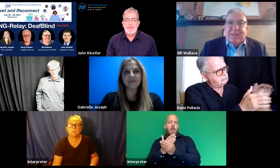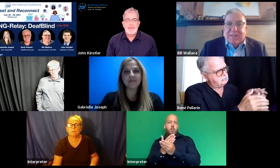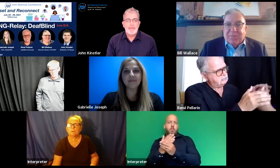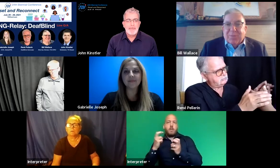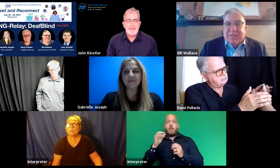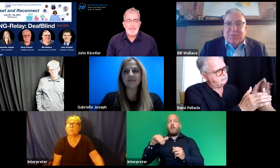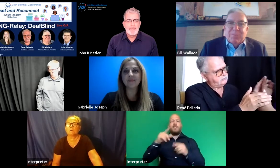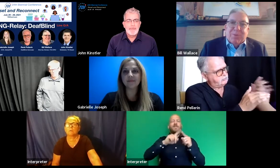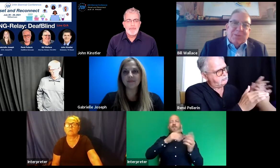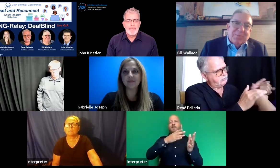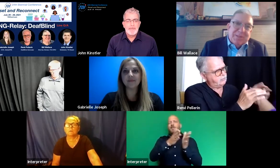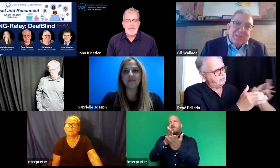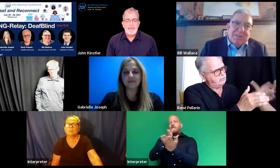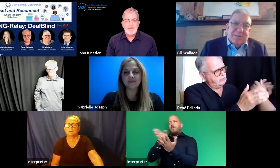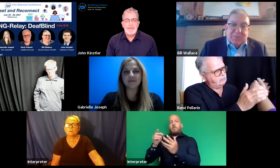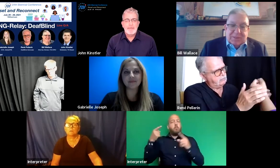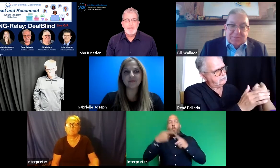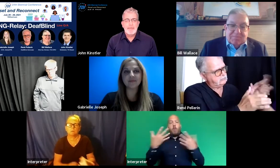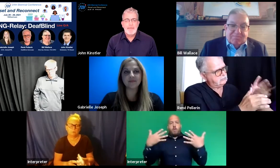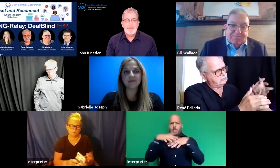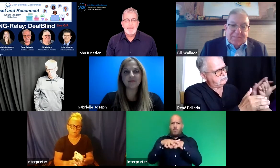the deafblind equipment program and the